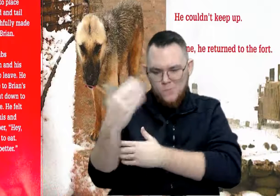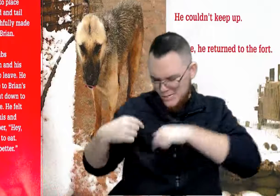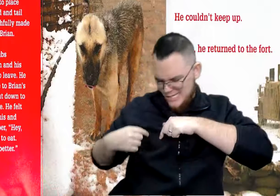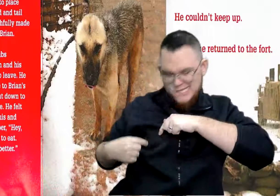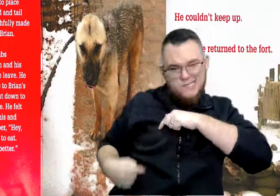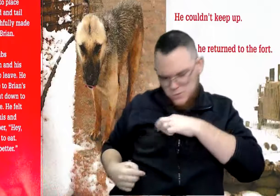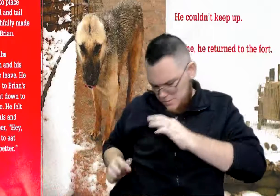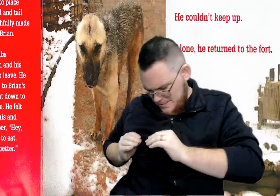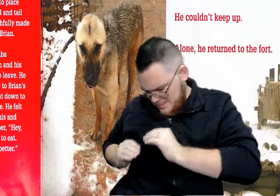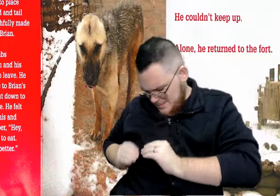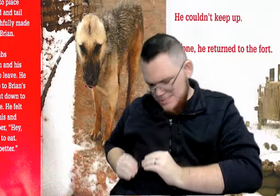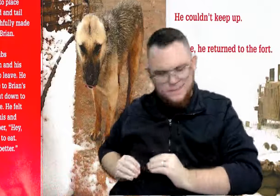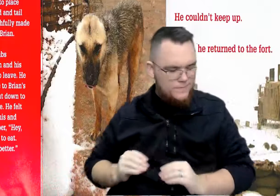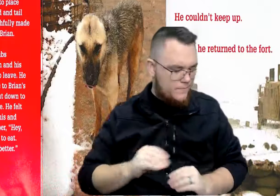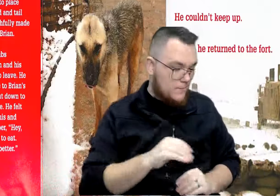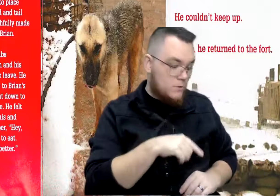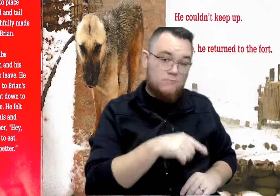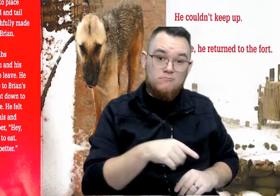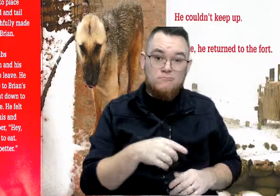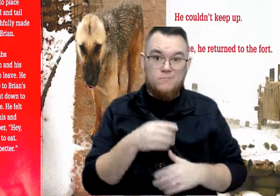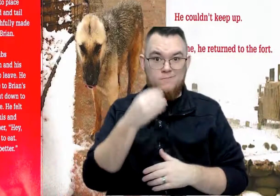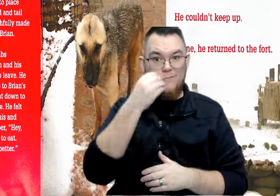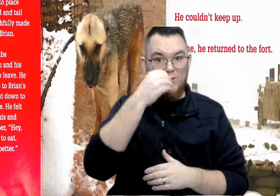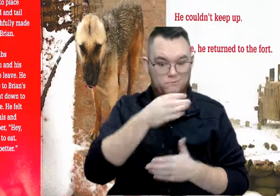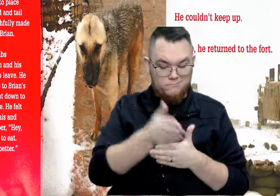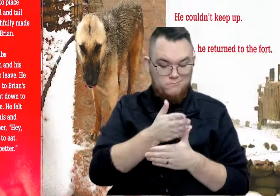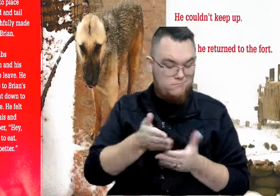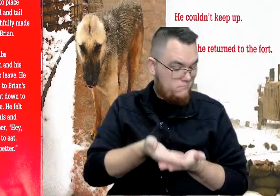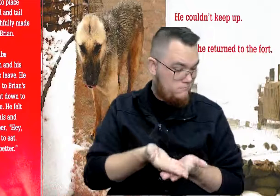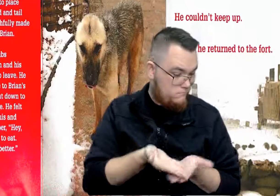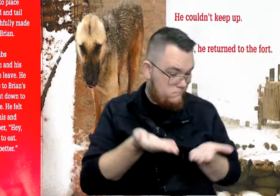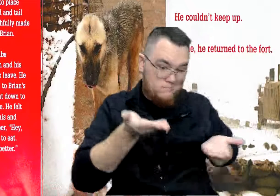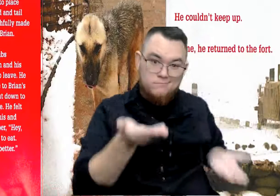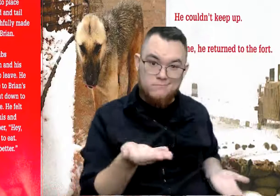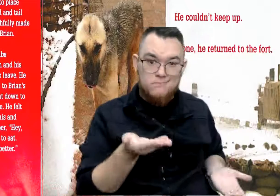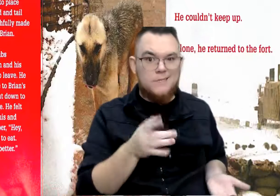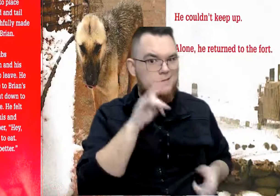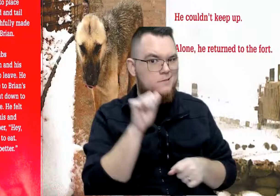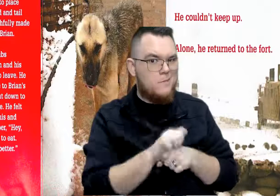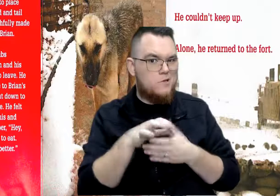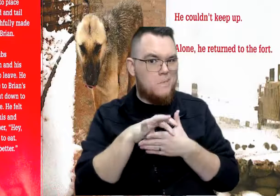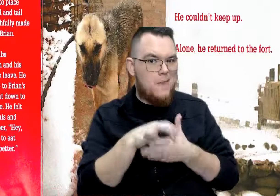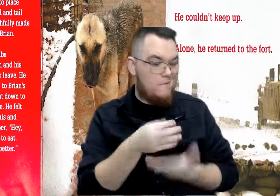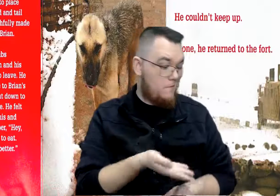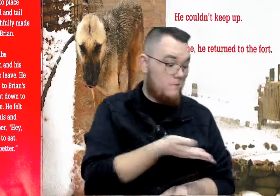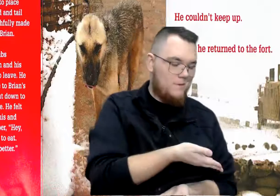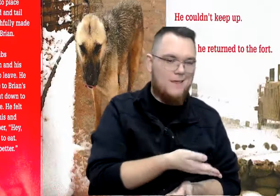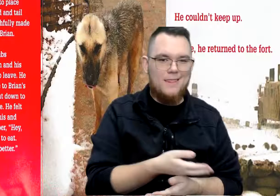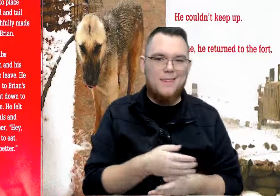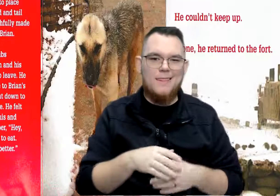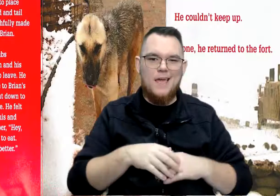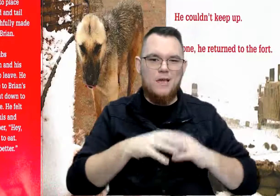Nubs gobbled up his share of Brian's MREs, especially the beef patties. They wrestled and played, "Give me